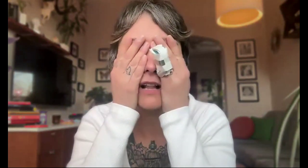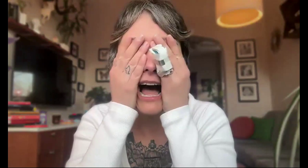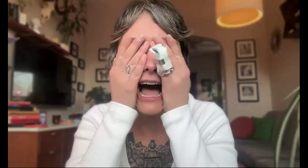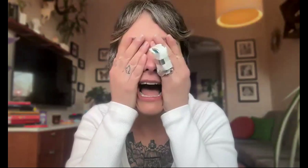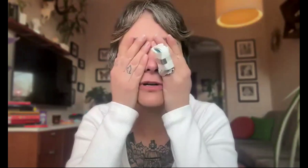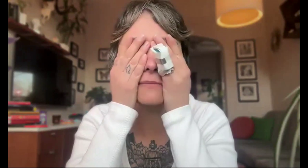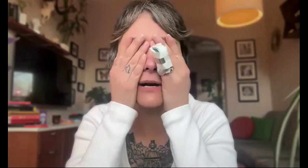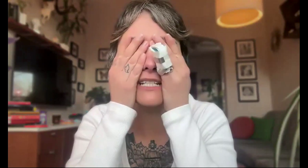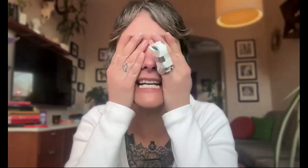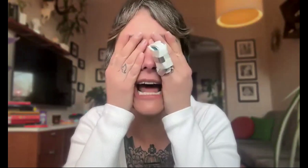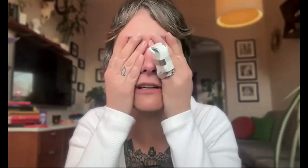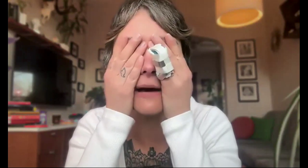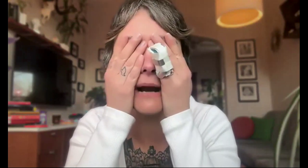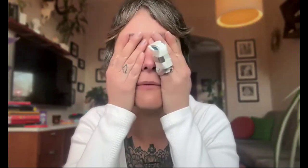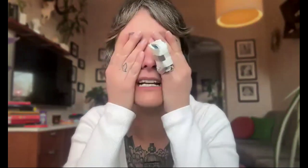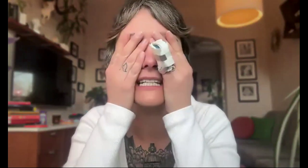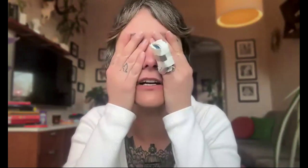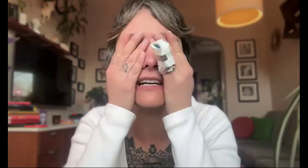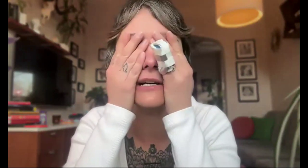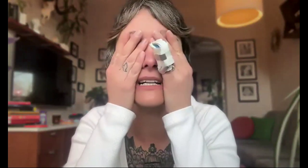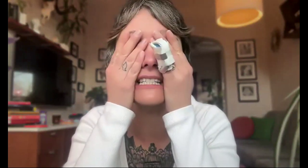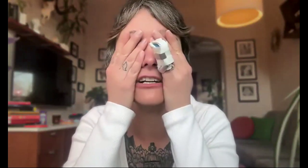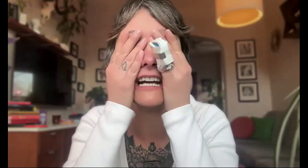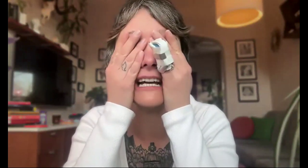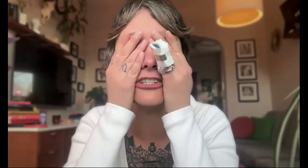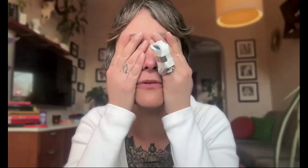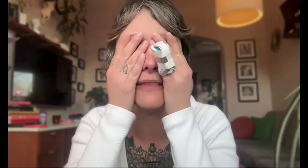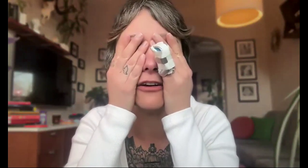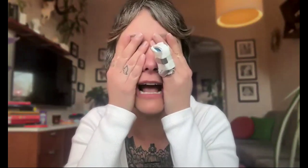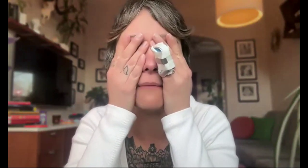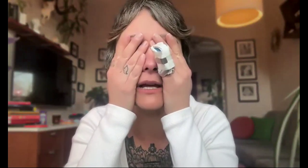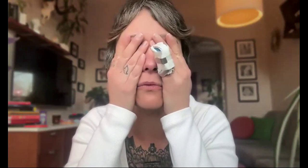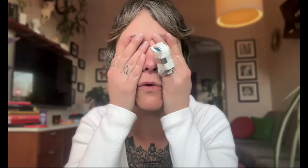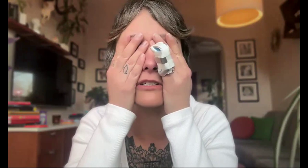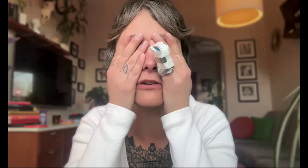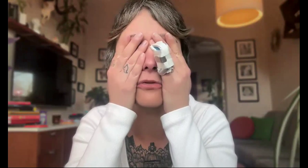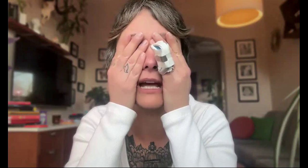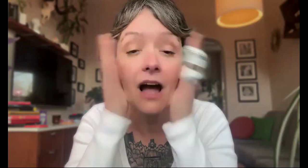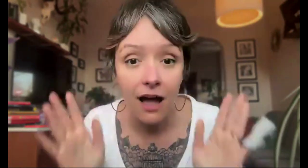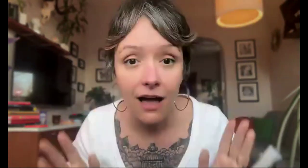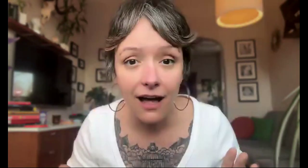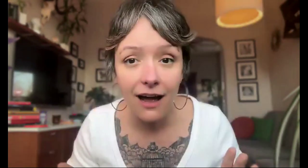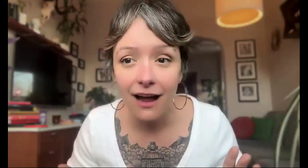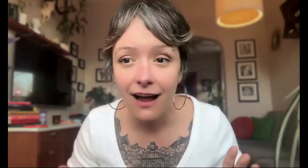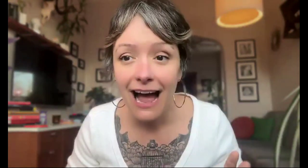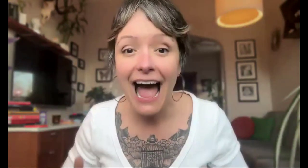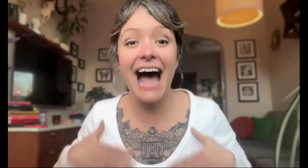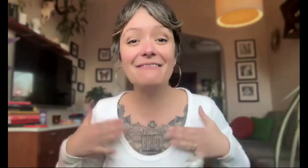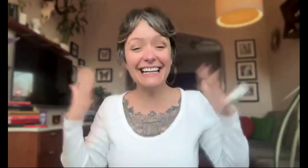wonderful ice cream sandwich. And not only that, but I want to see your face and I want to see your hand show me that you're happy. 1, 2, 3. Happy, look